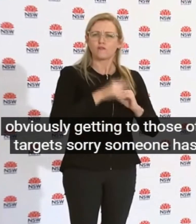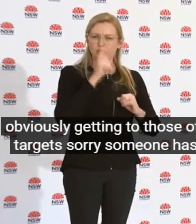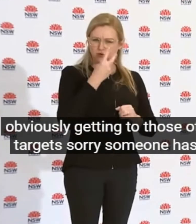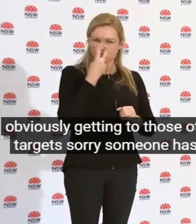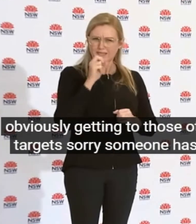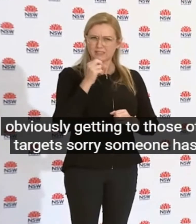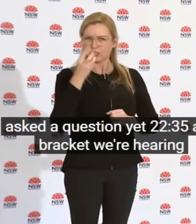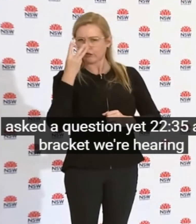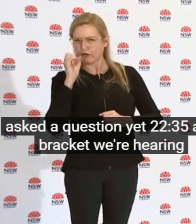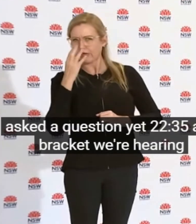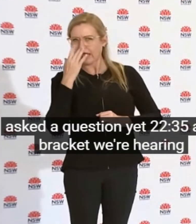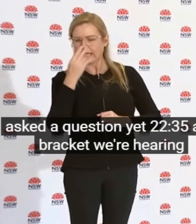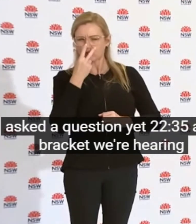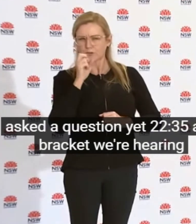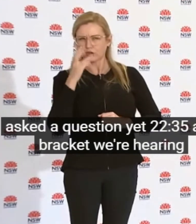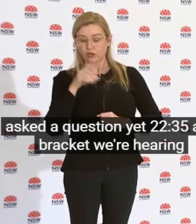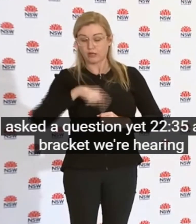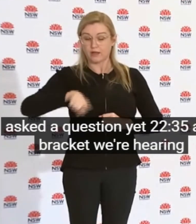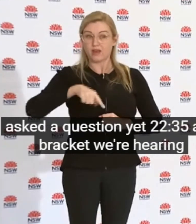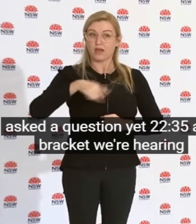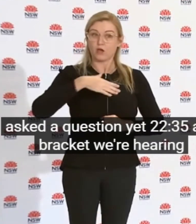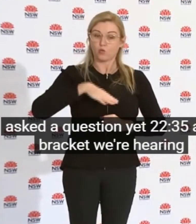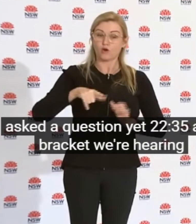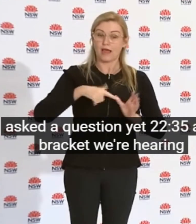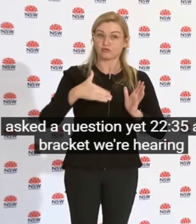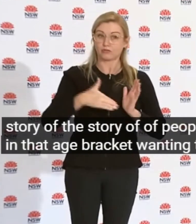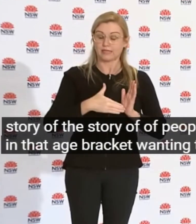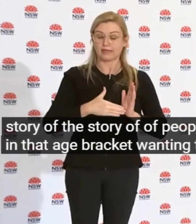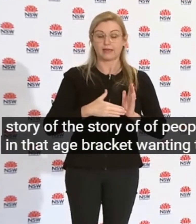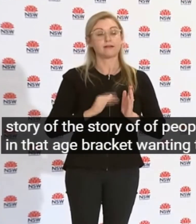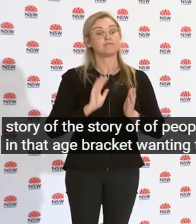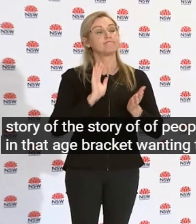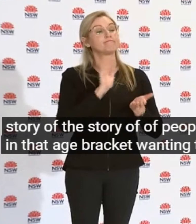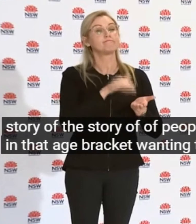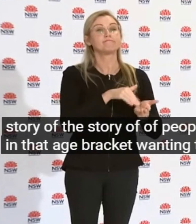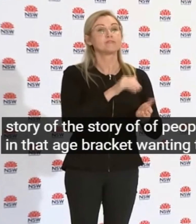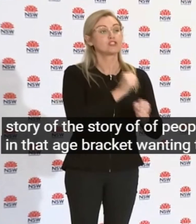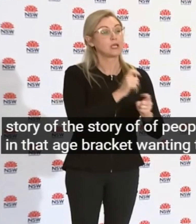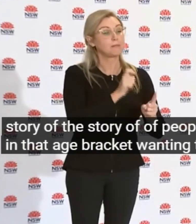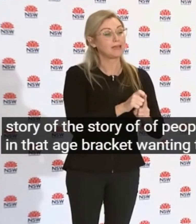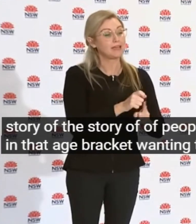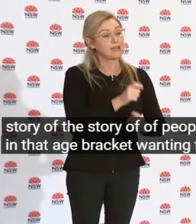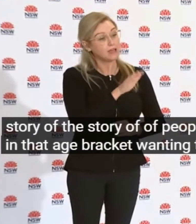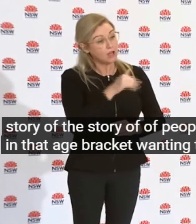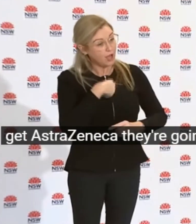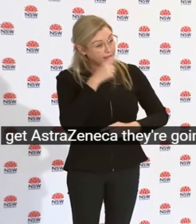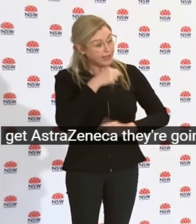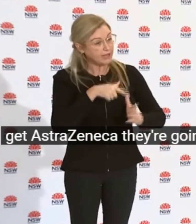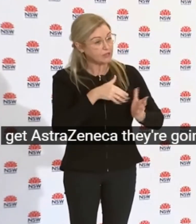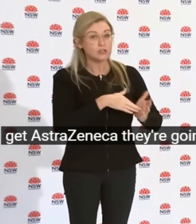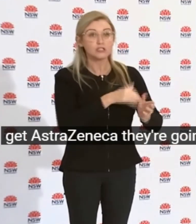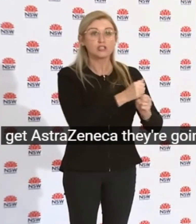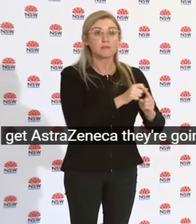of people in that age bracket wanting to get AstraZeneca. They're going to their GP and their GPs are saying, no, wait for Pfizer. What are you